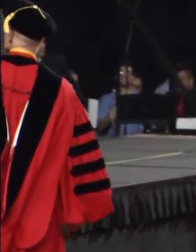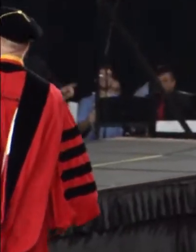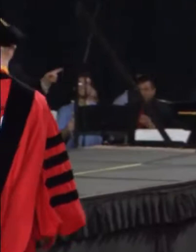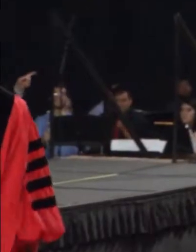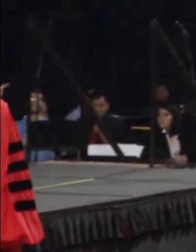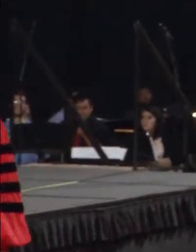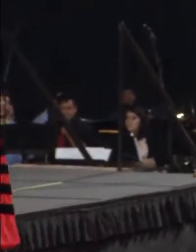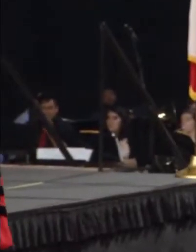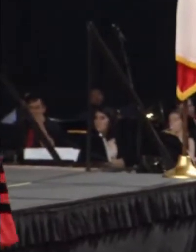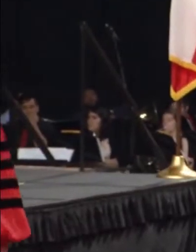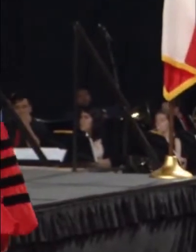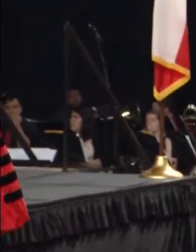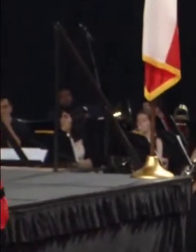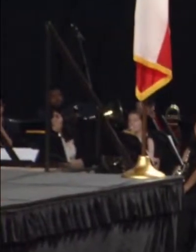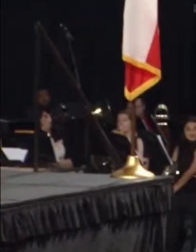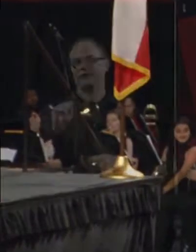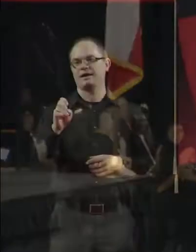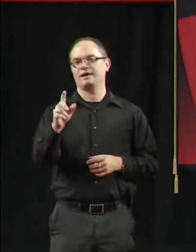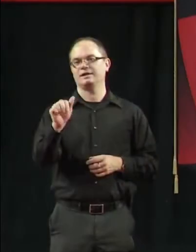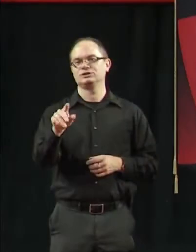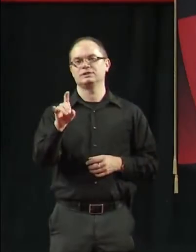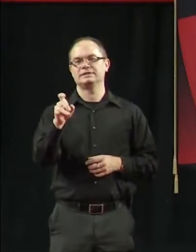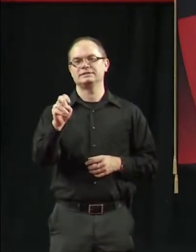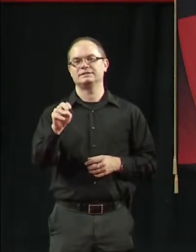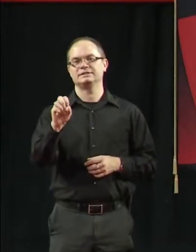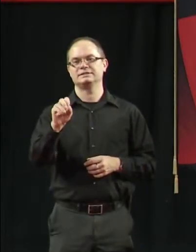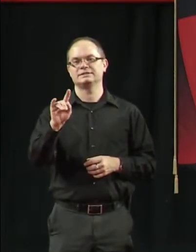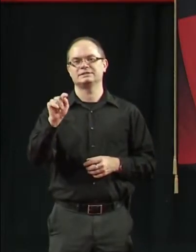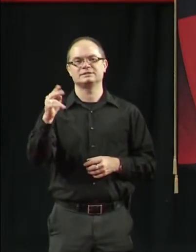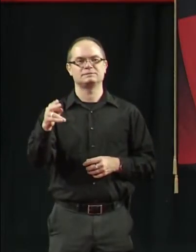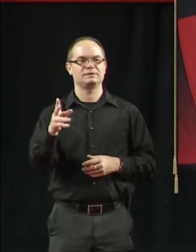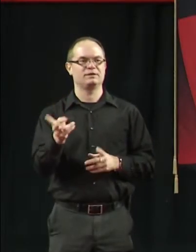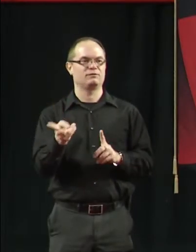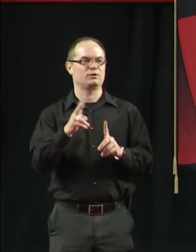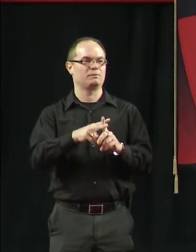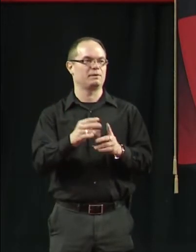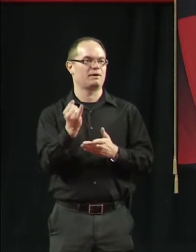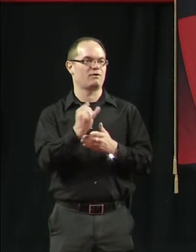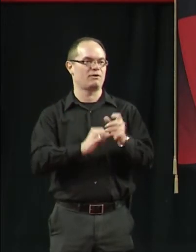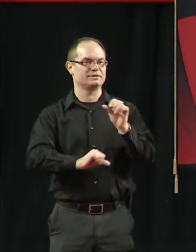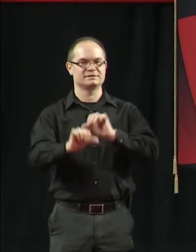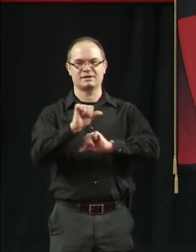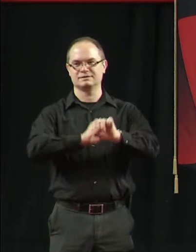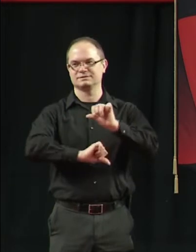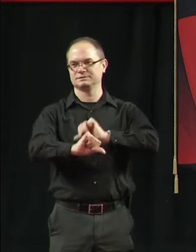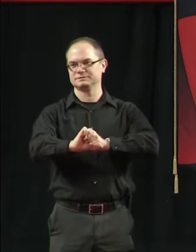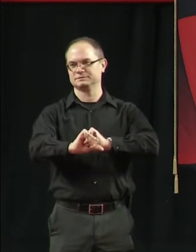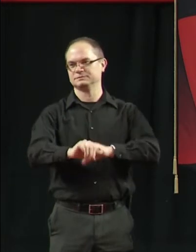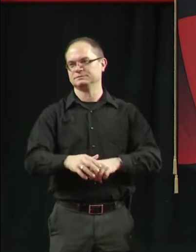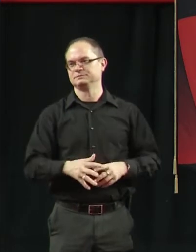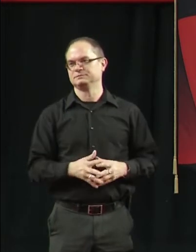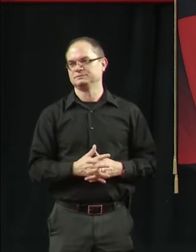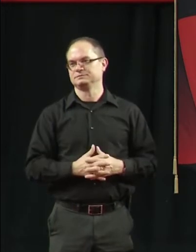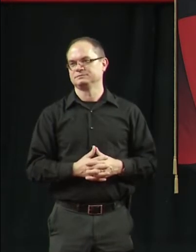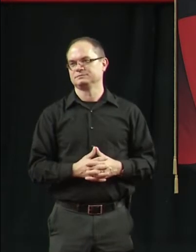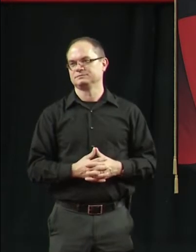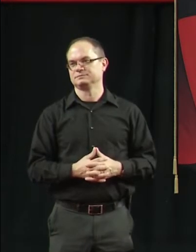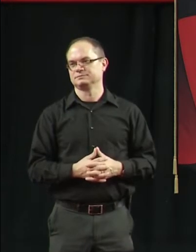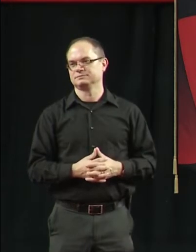Congratulations. Angela Jean Smith, Applied Arts and Sciences.